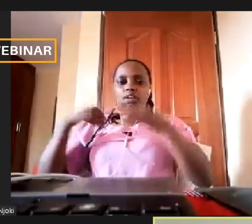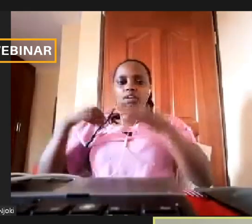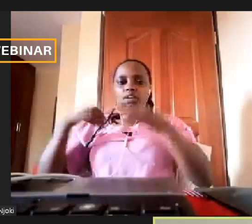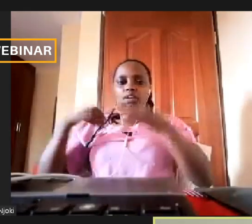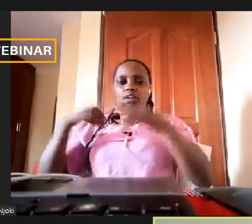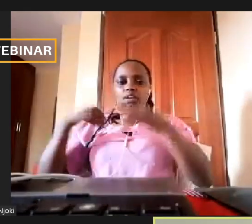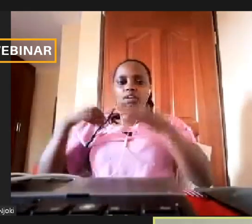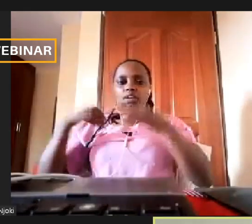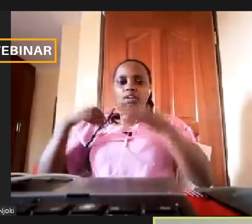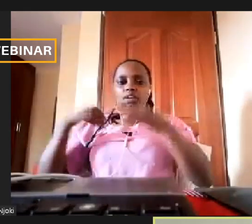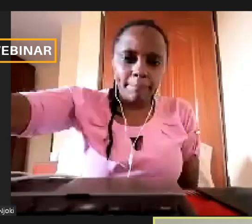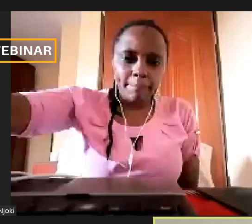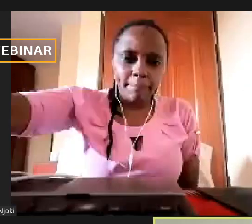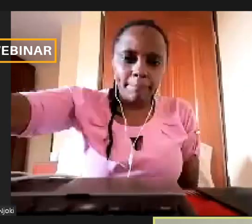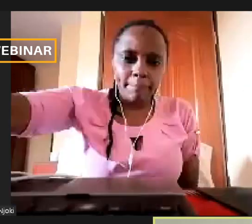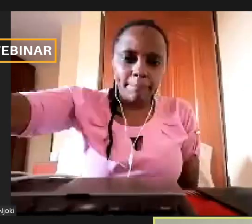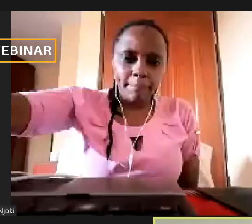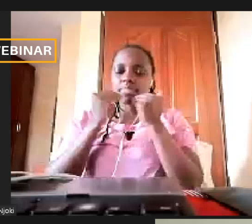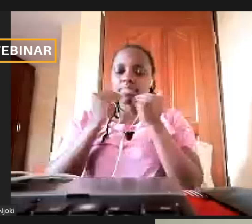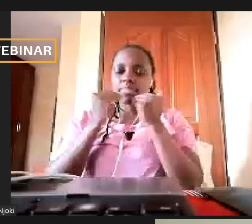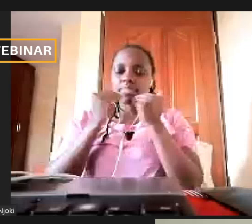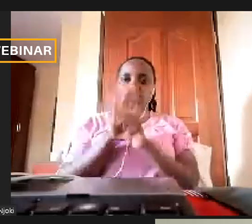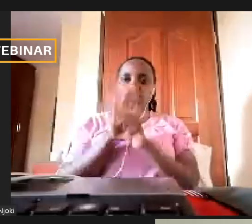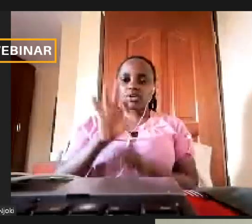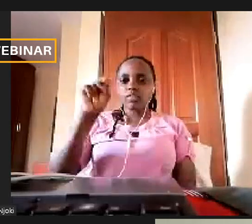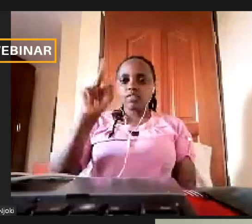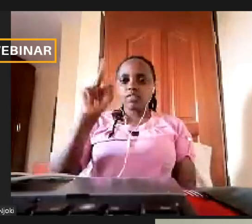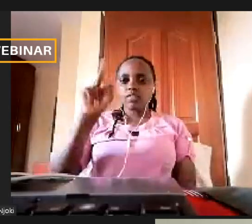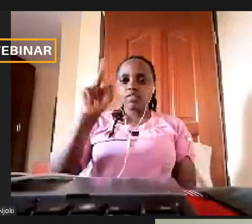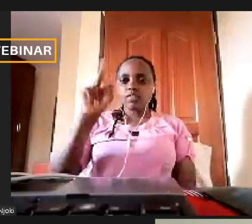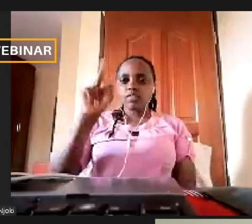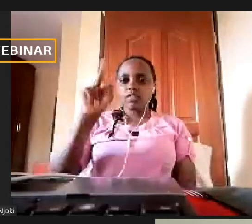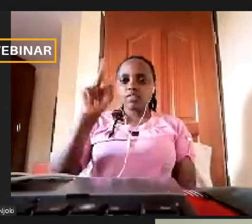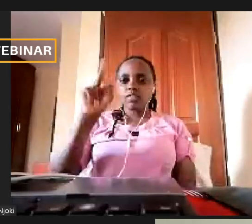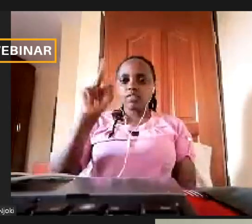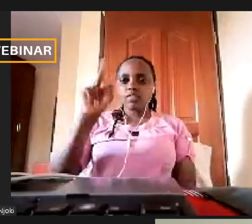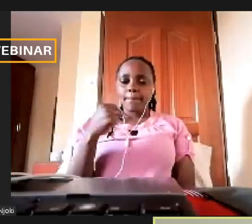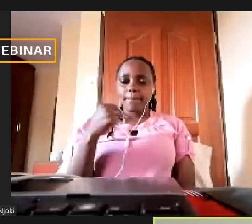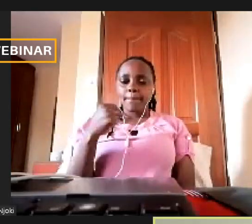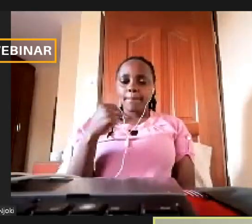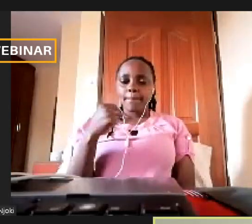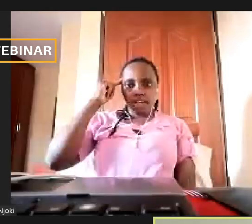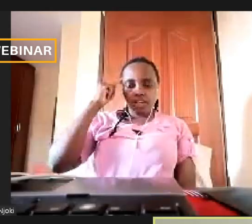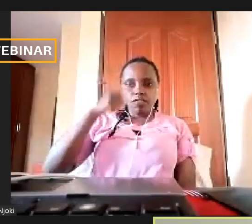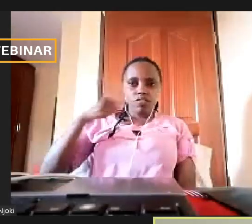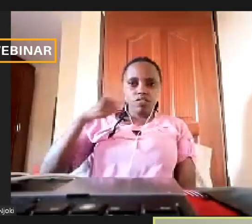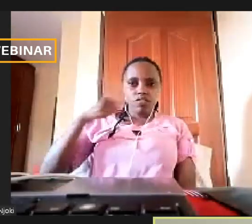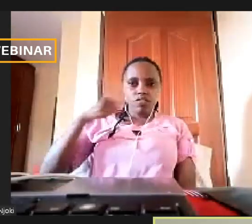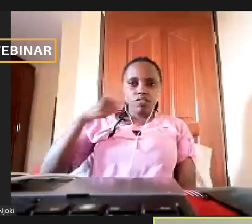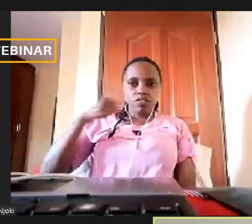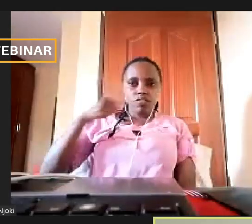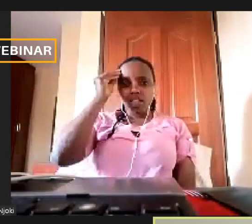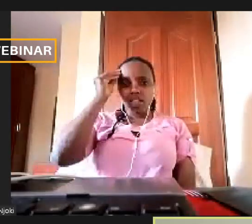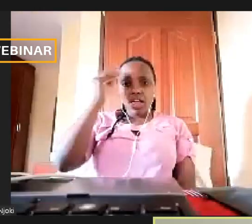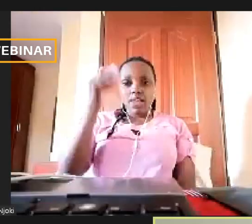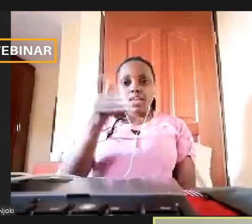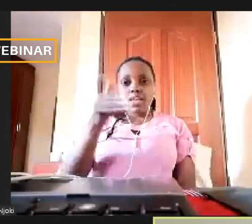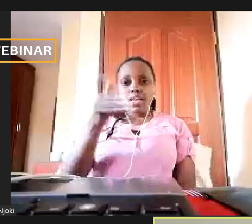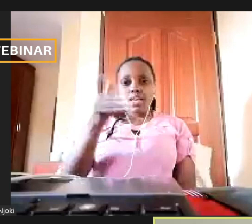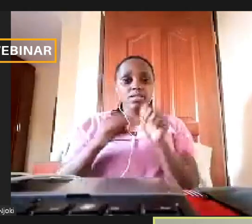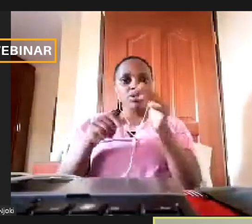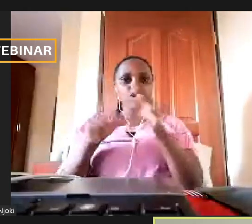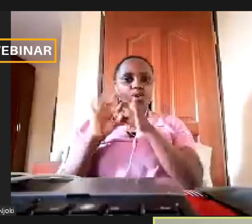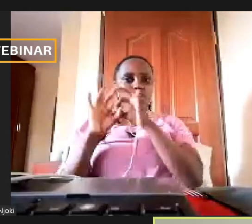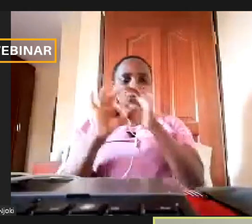you, Frank. I think for us, the learning here would be the